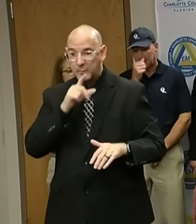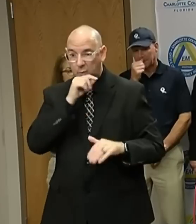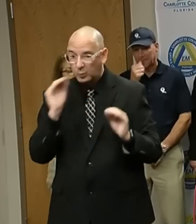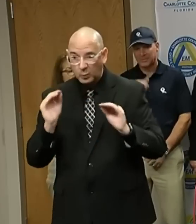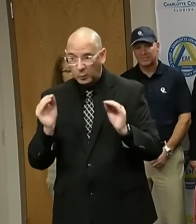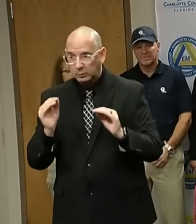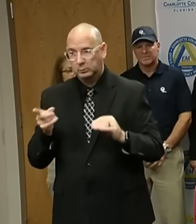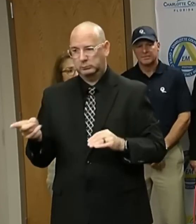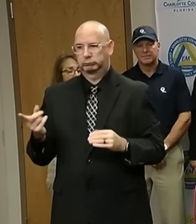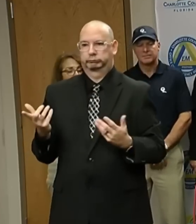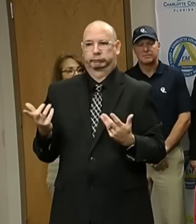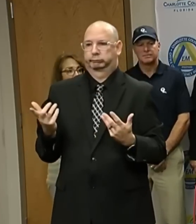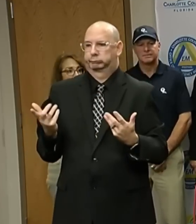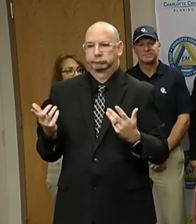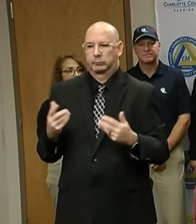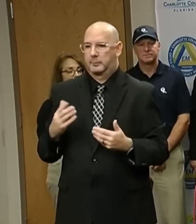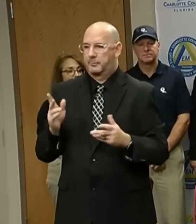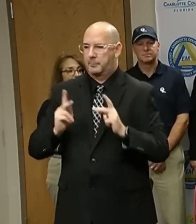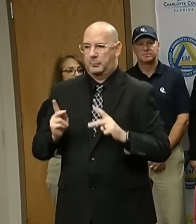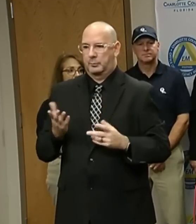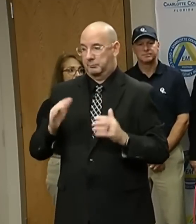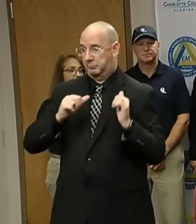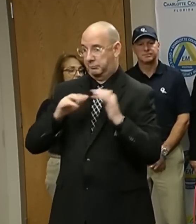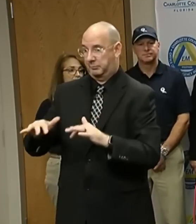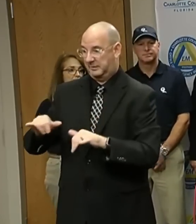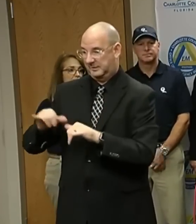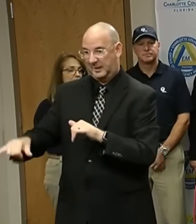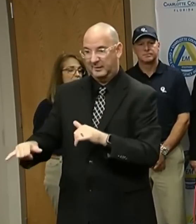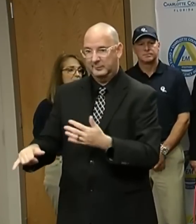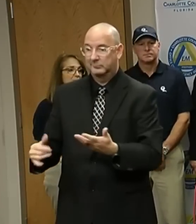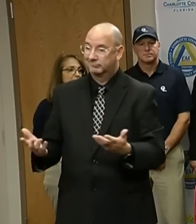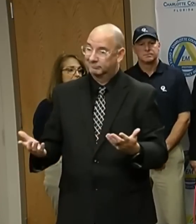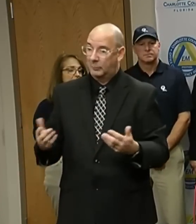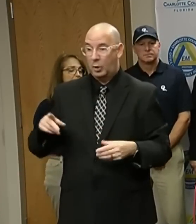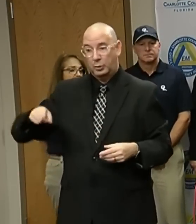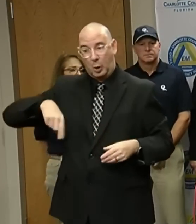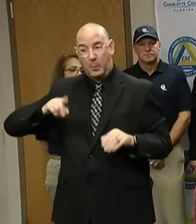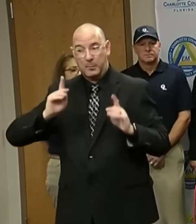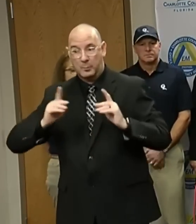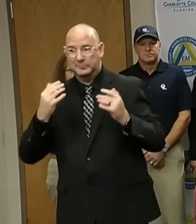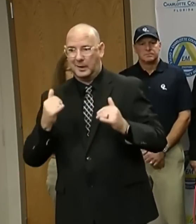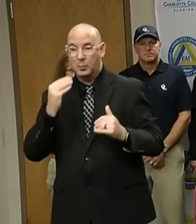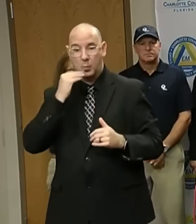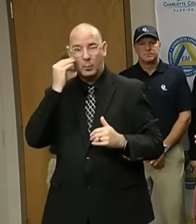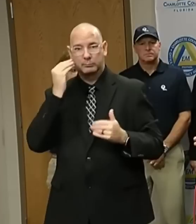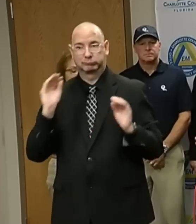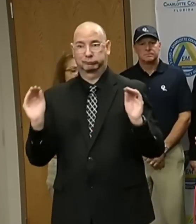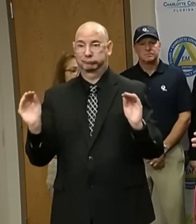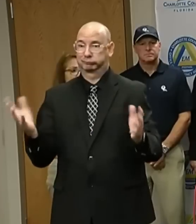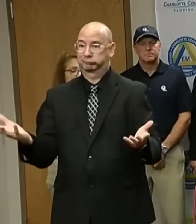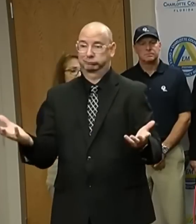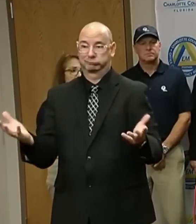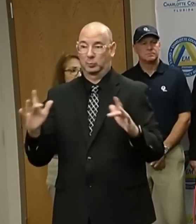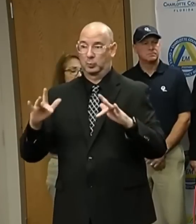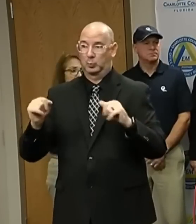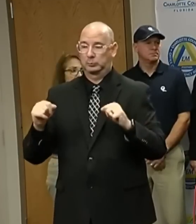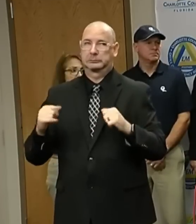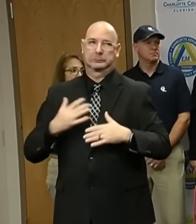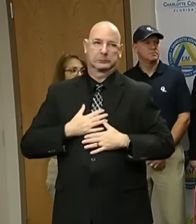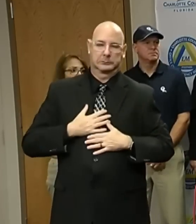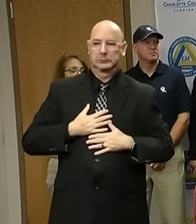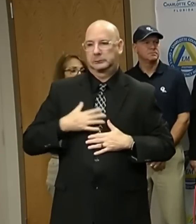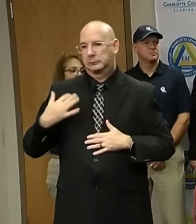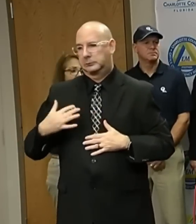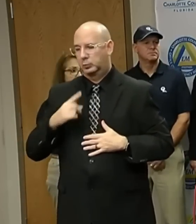that back. Because they took a huge wallop. And it's interesting, I mean, you can look a span of like 40,